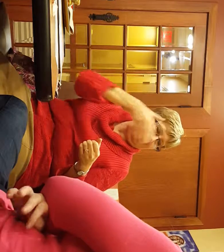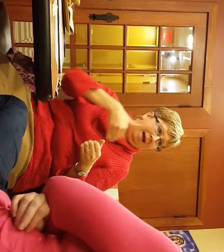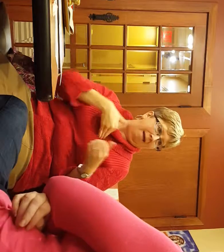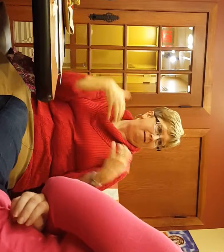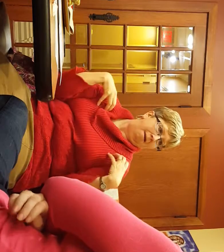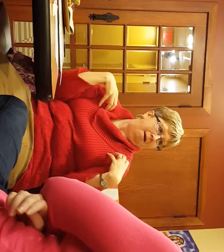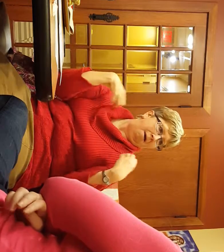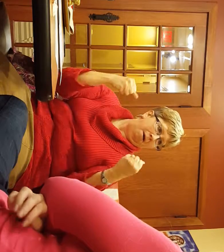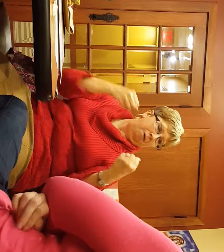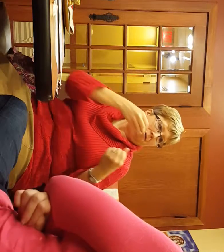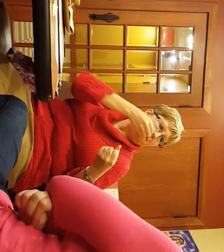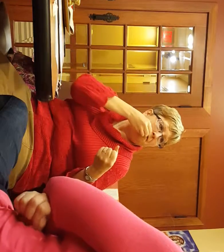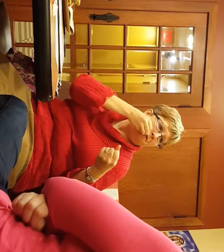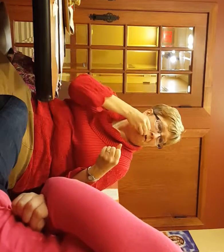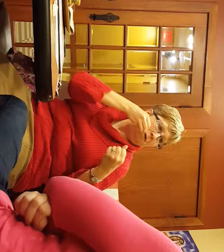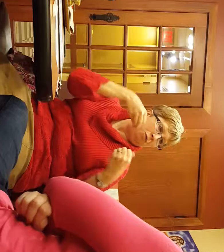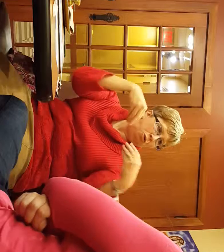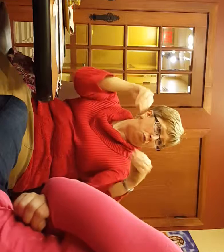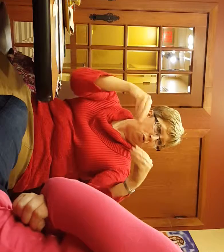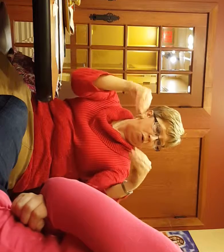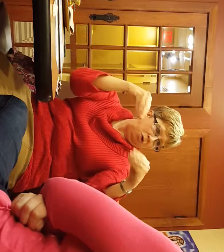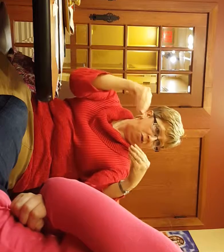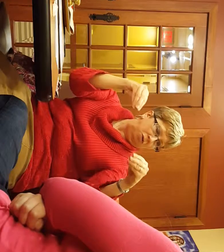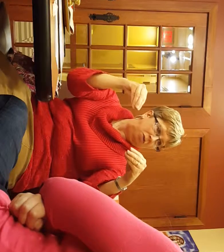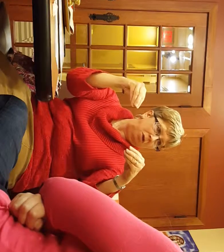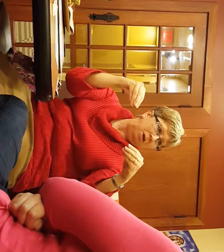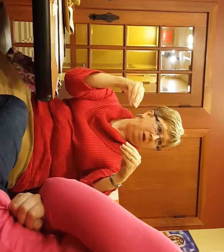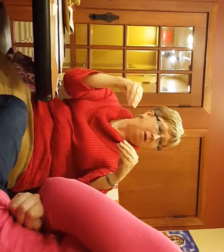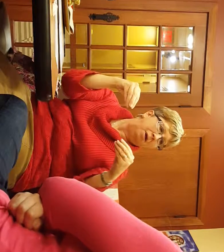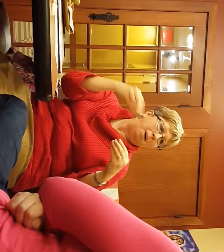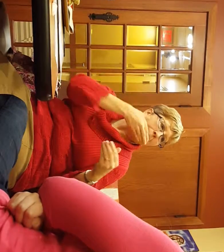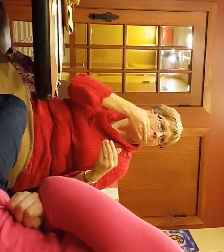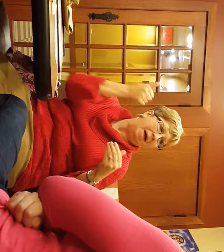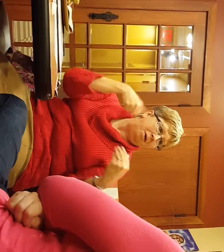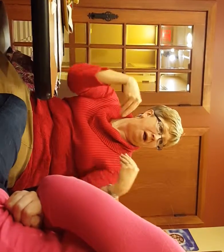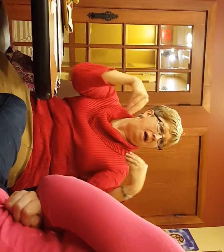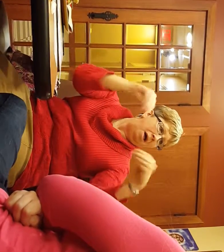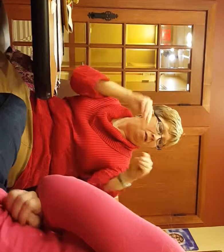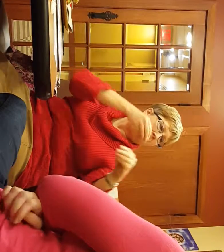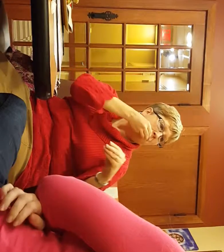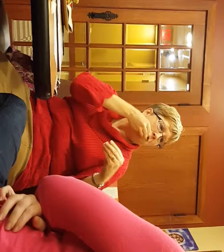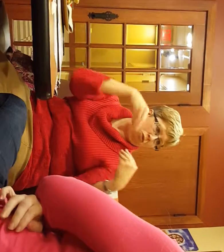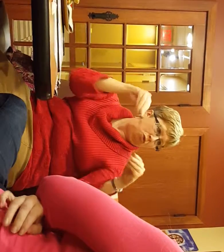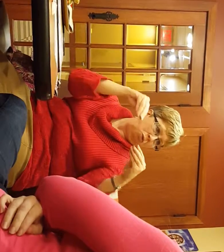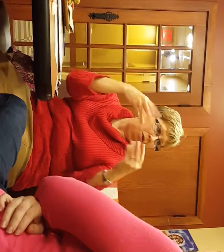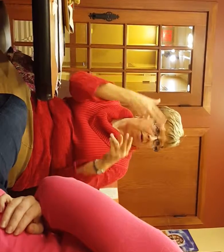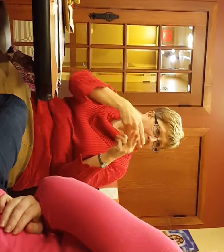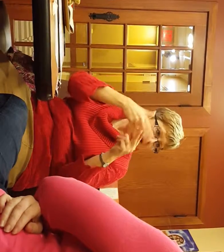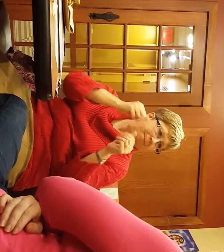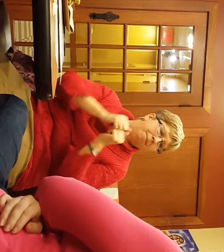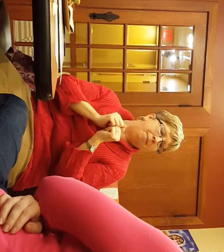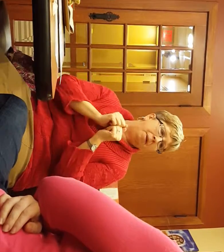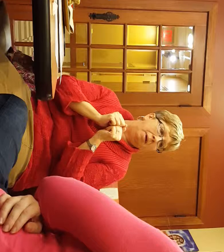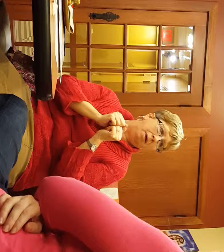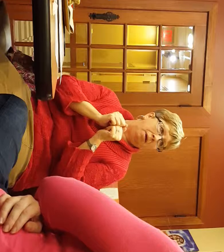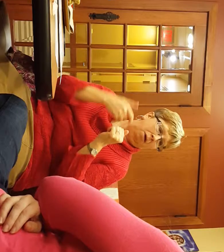stores. It's called the Better Health Store. You can buy online at Get Ready for Anything. And we thought it was a good opportunity. It was something